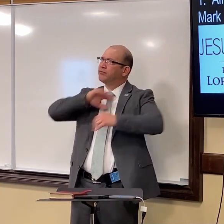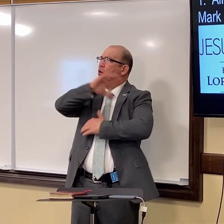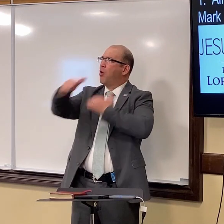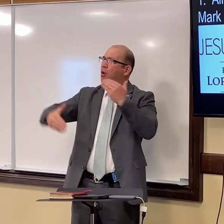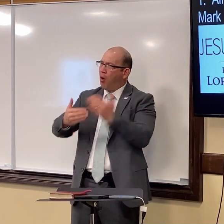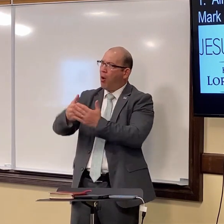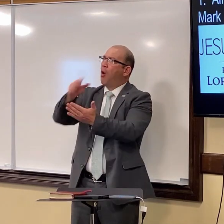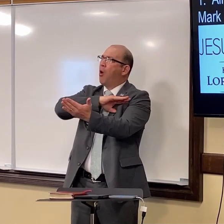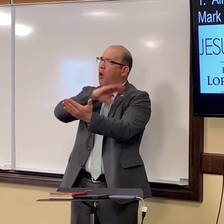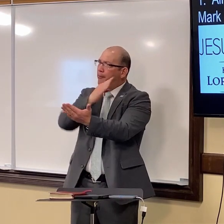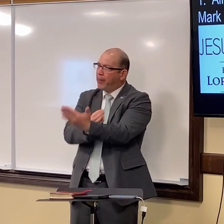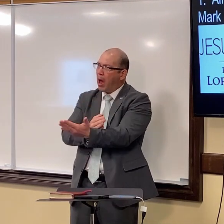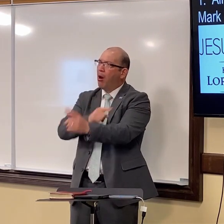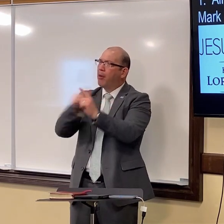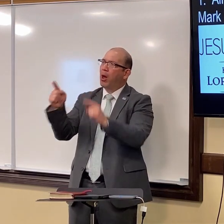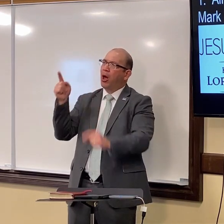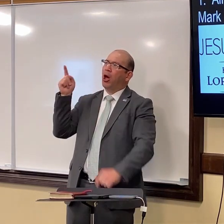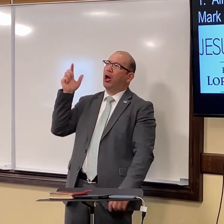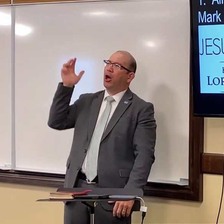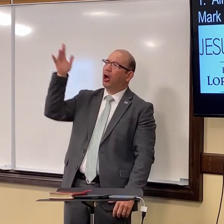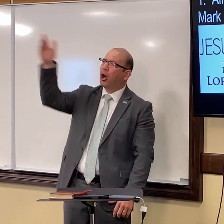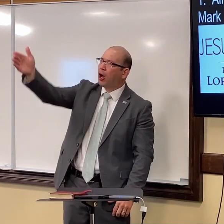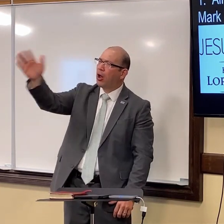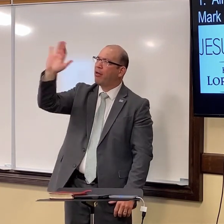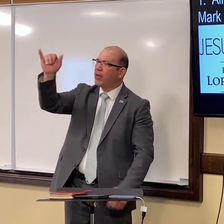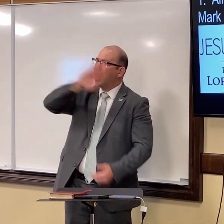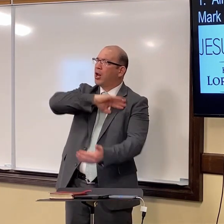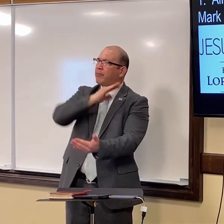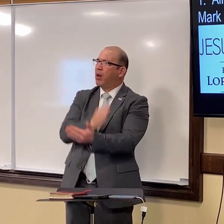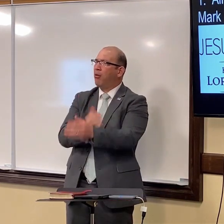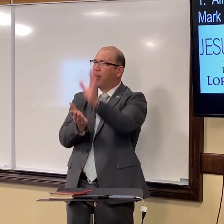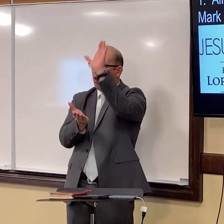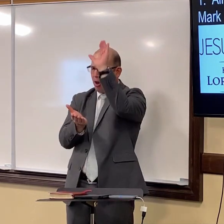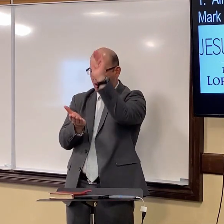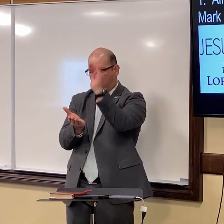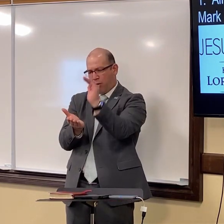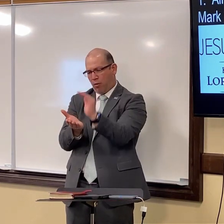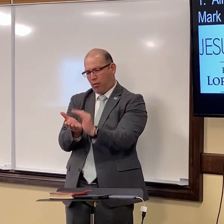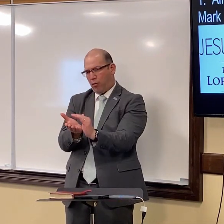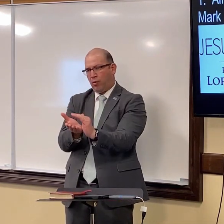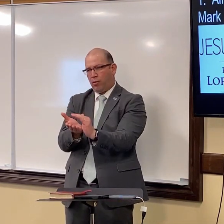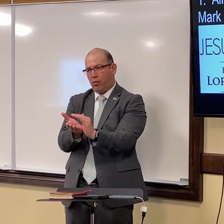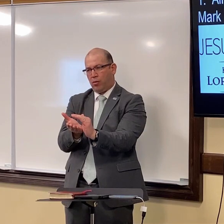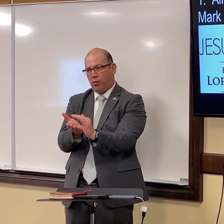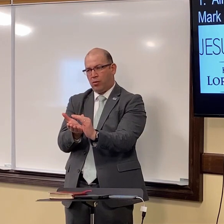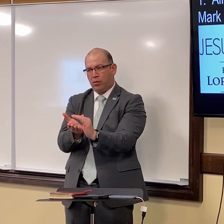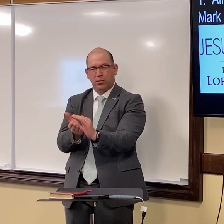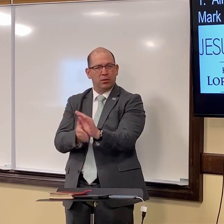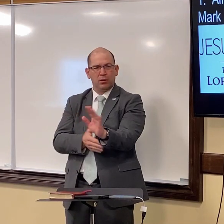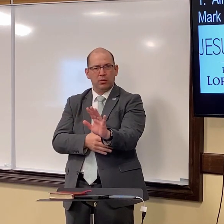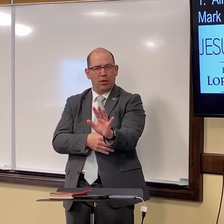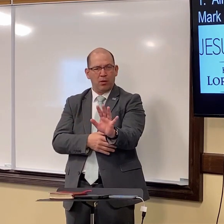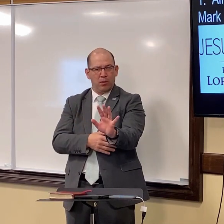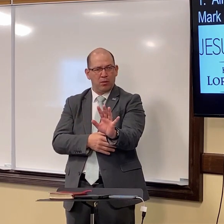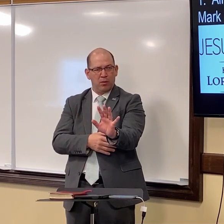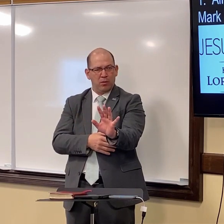ago, Jesus received all power, but then, you know, that power has diminished. No, that's not